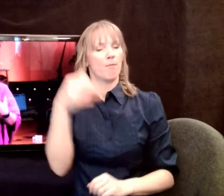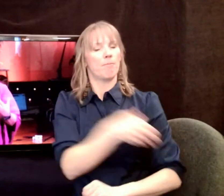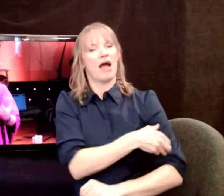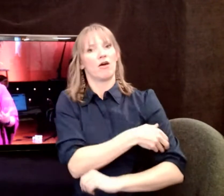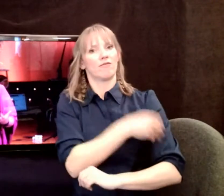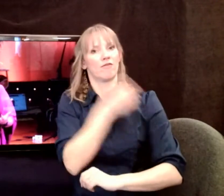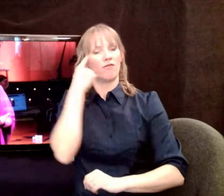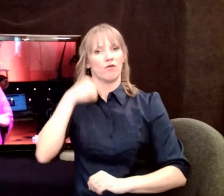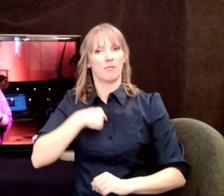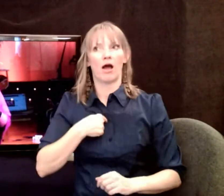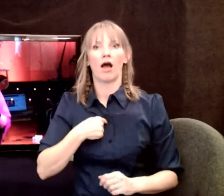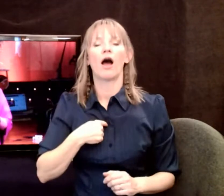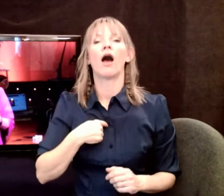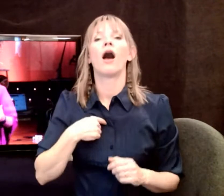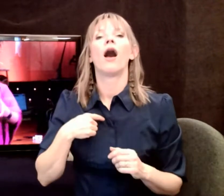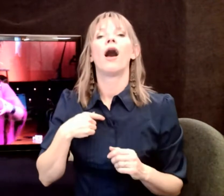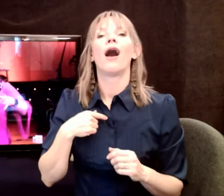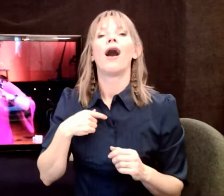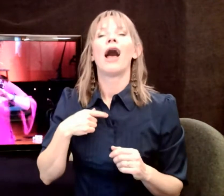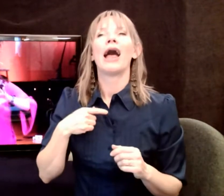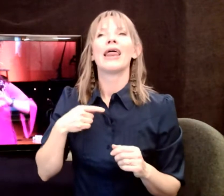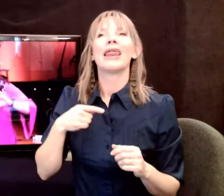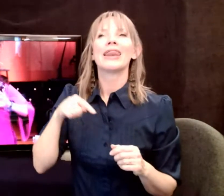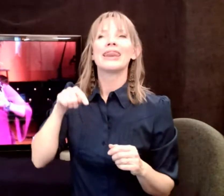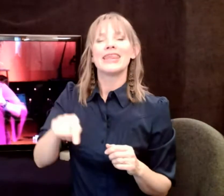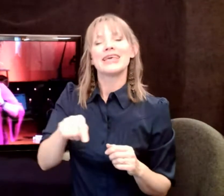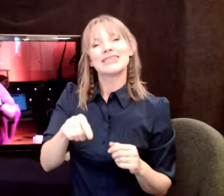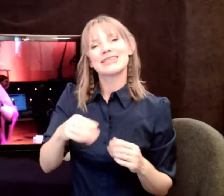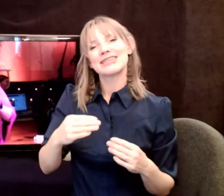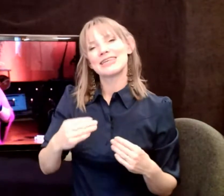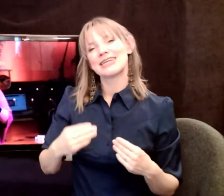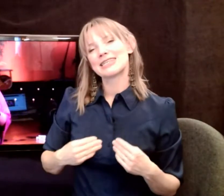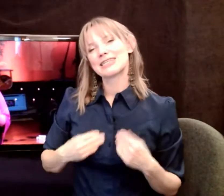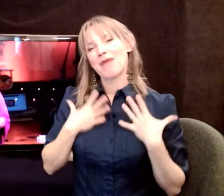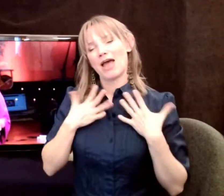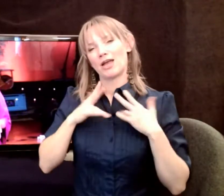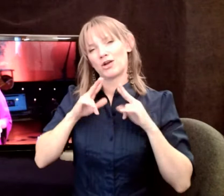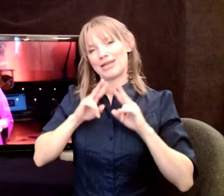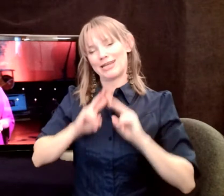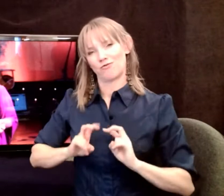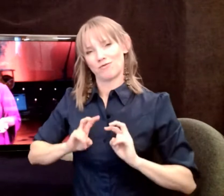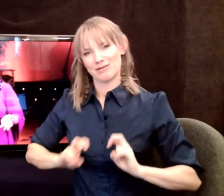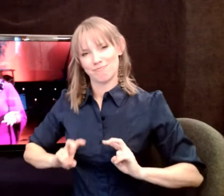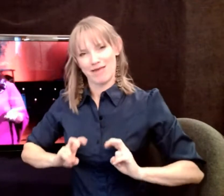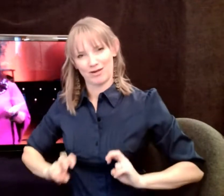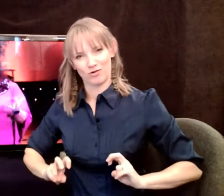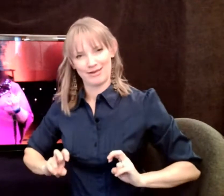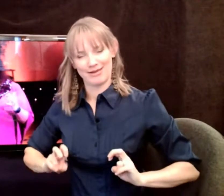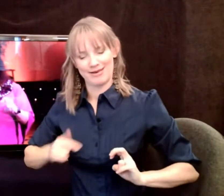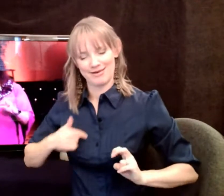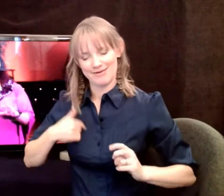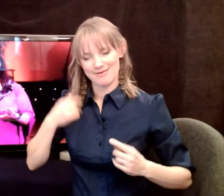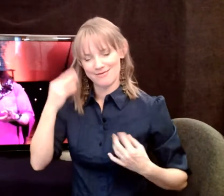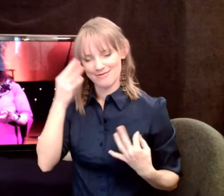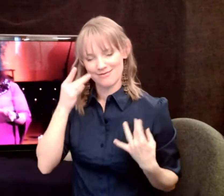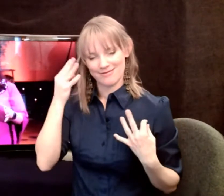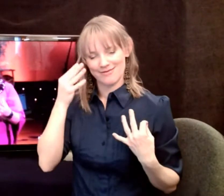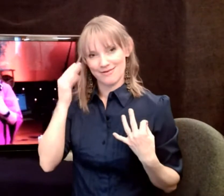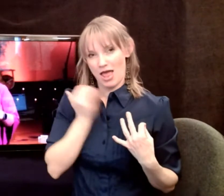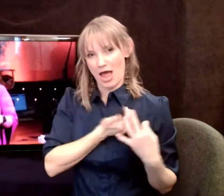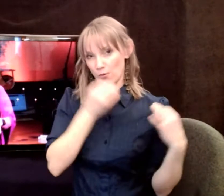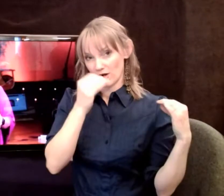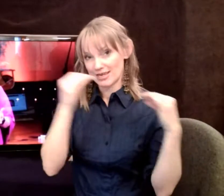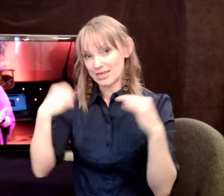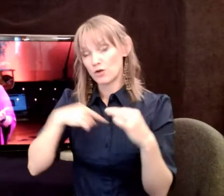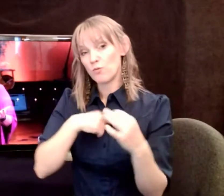been noticing in this dance of inspired introspection is that in our teaching, we